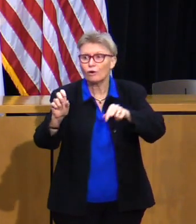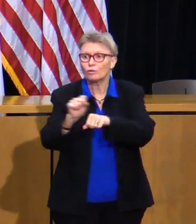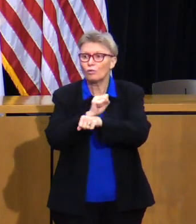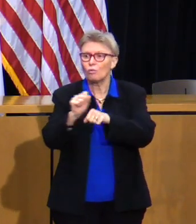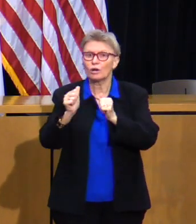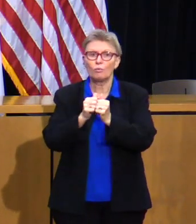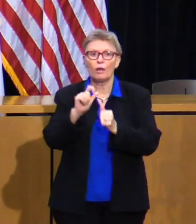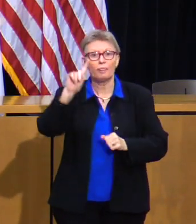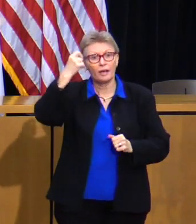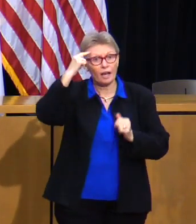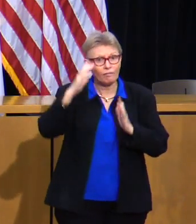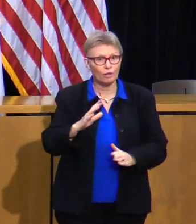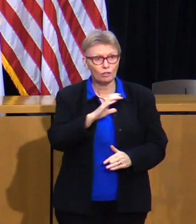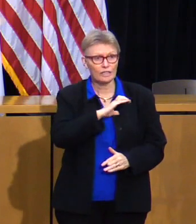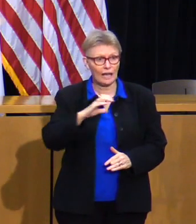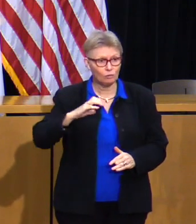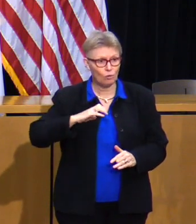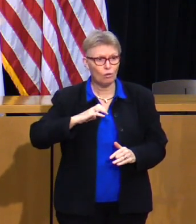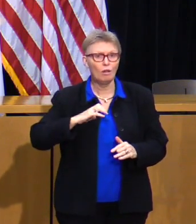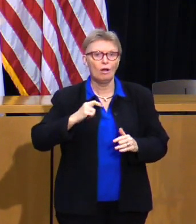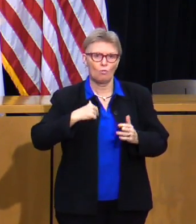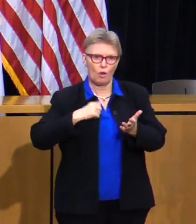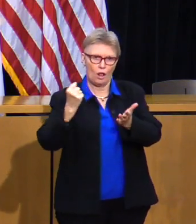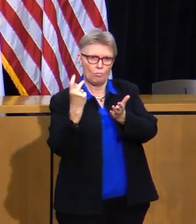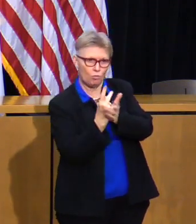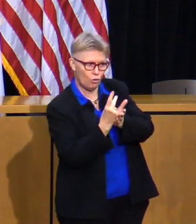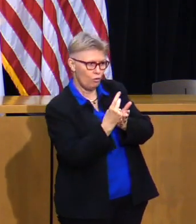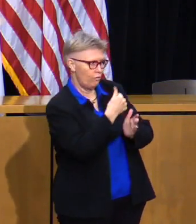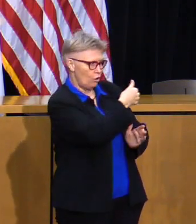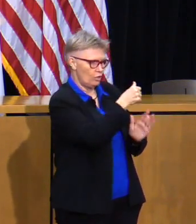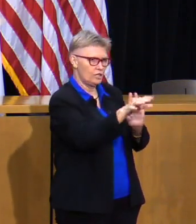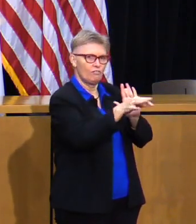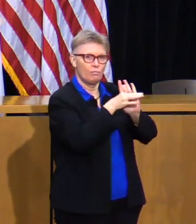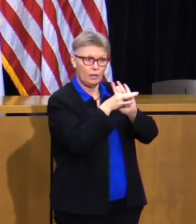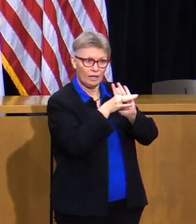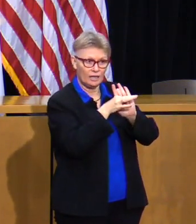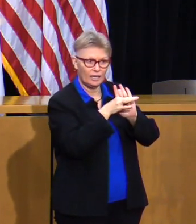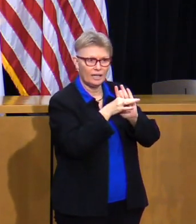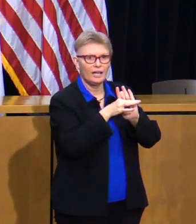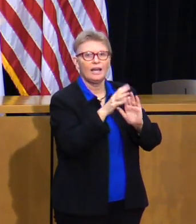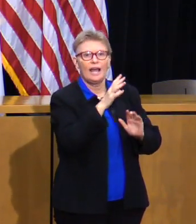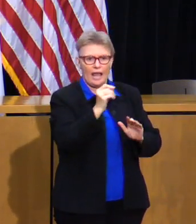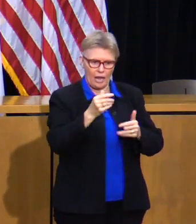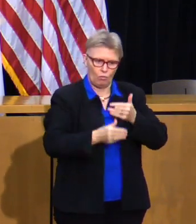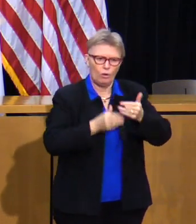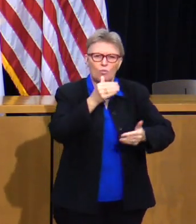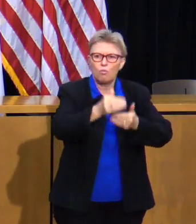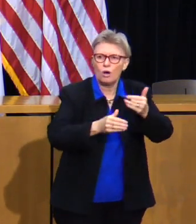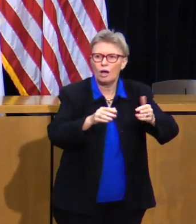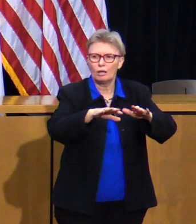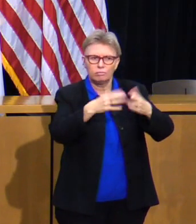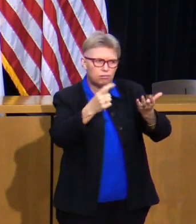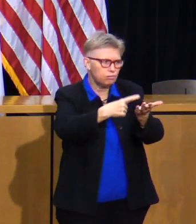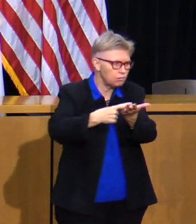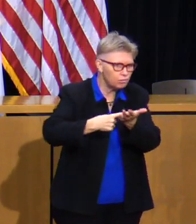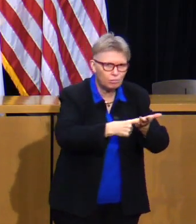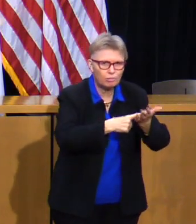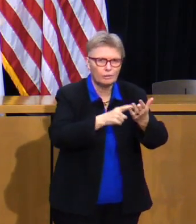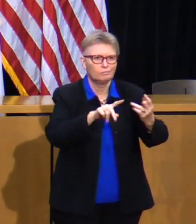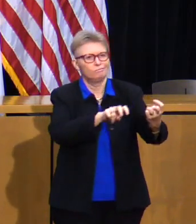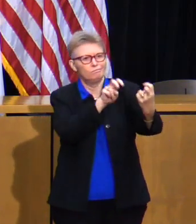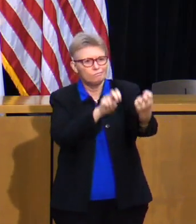Governor's Council to confirm her appointment when presiding over her hearing, and as always, ask for